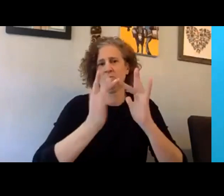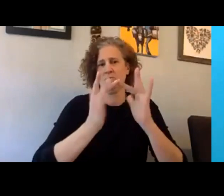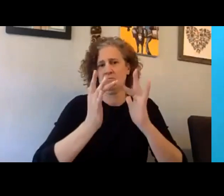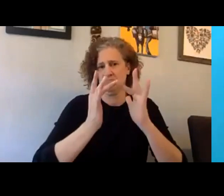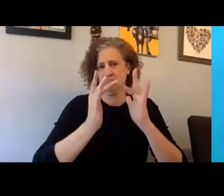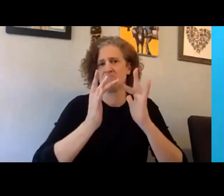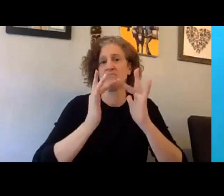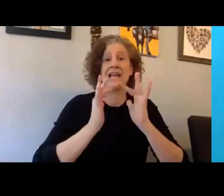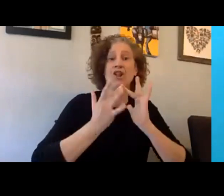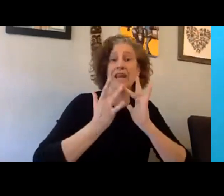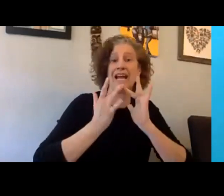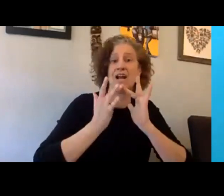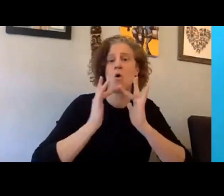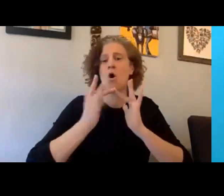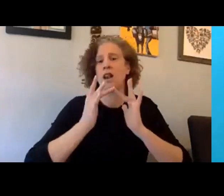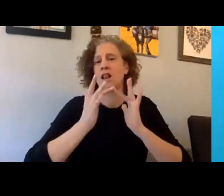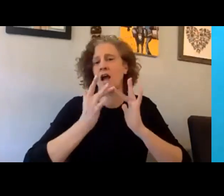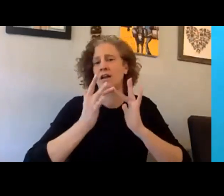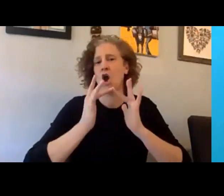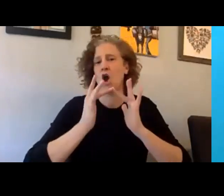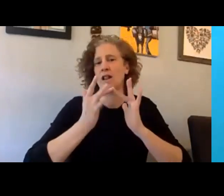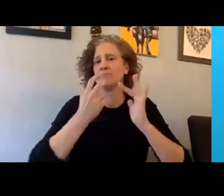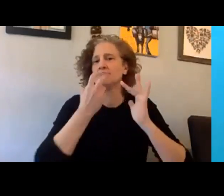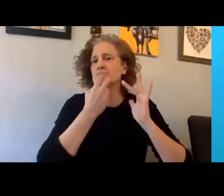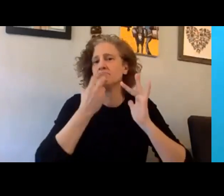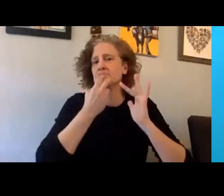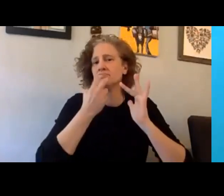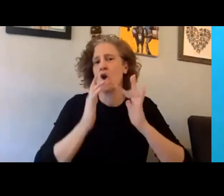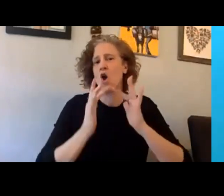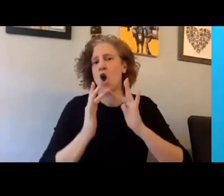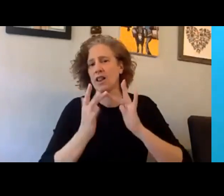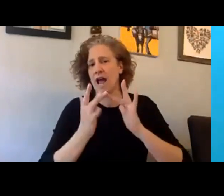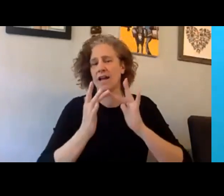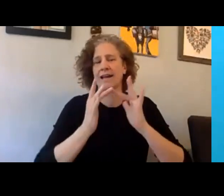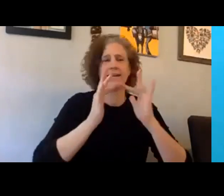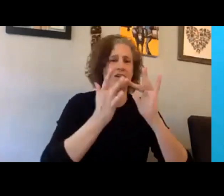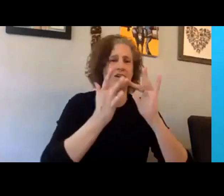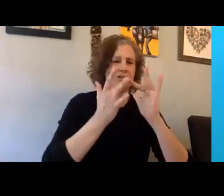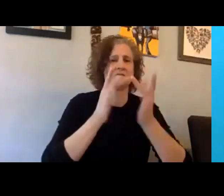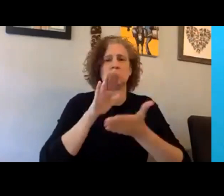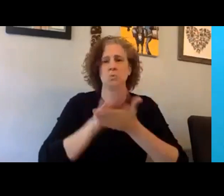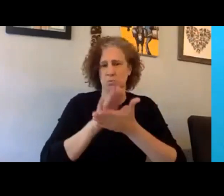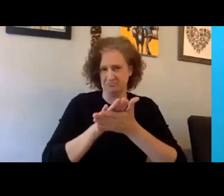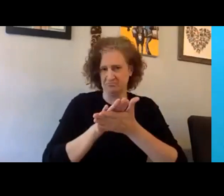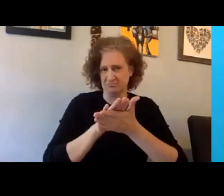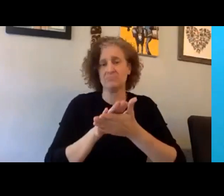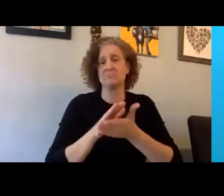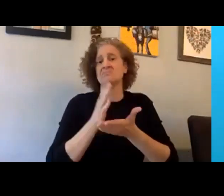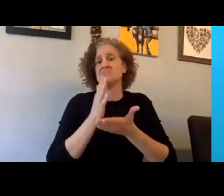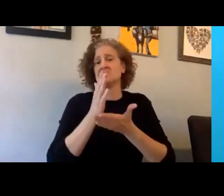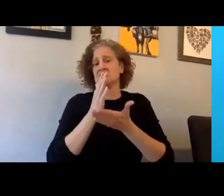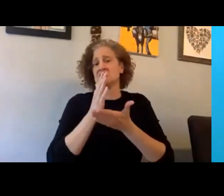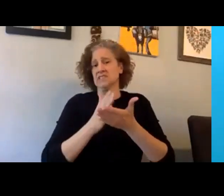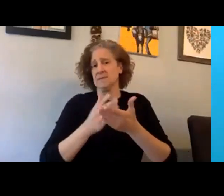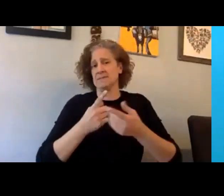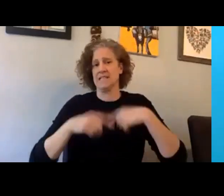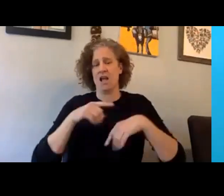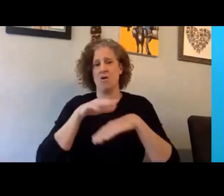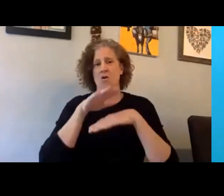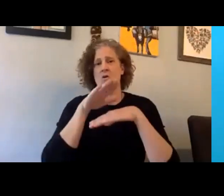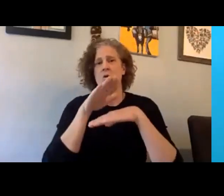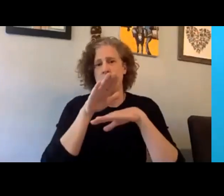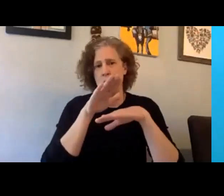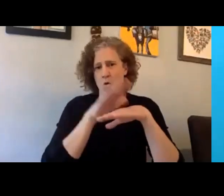Okay, so online, internet or online, depending on what you put on your mouth, internet or online,